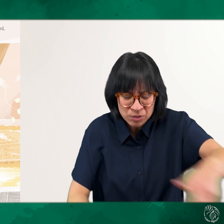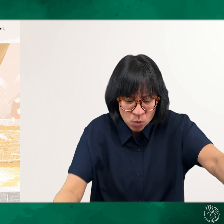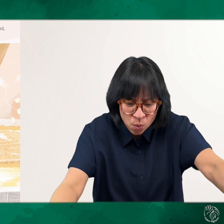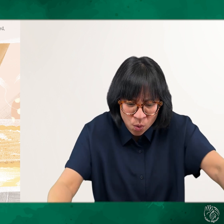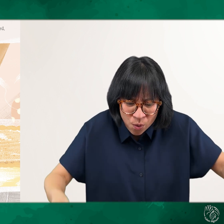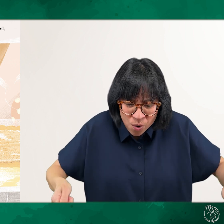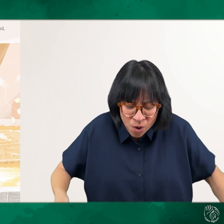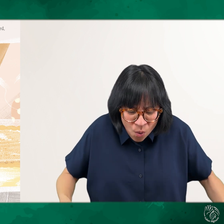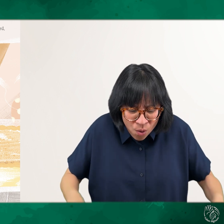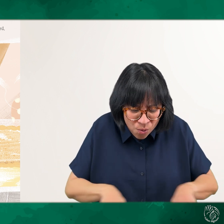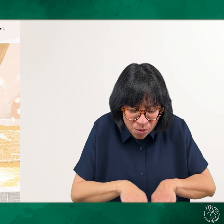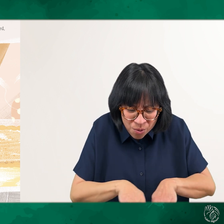It smells like